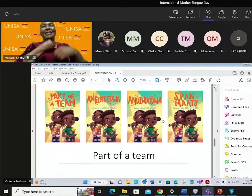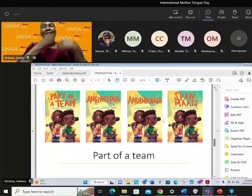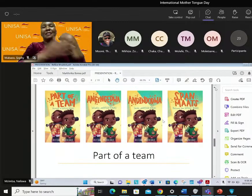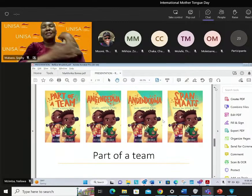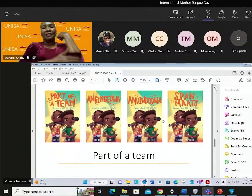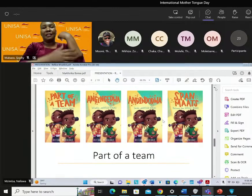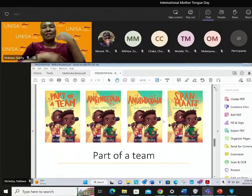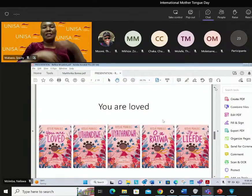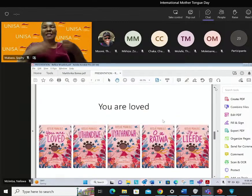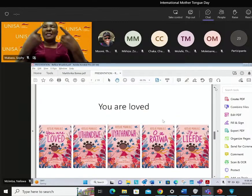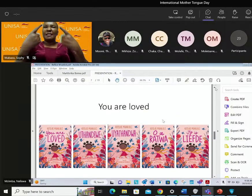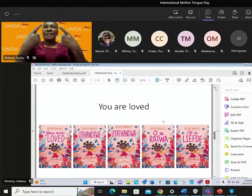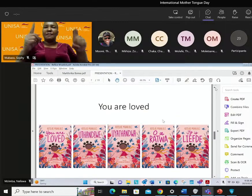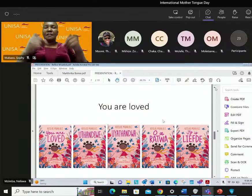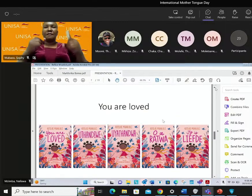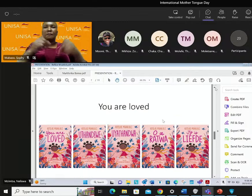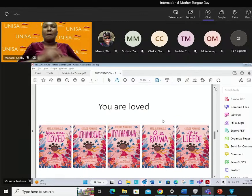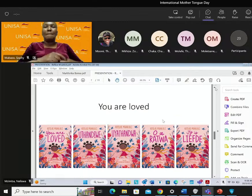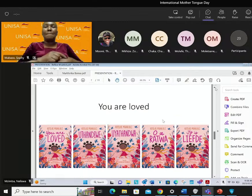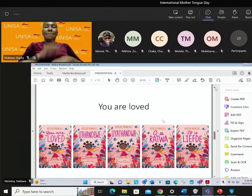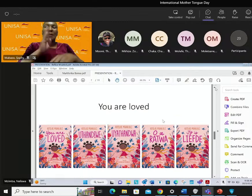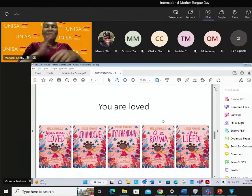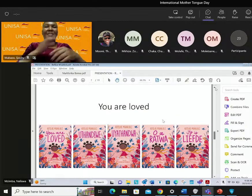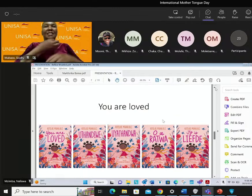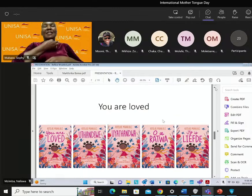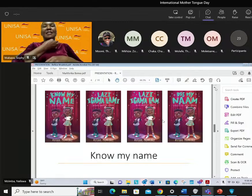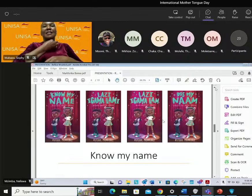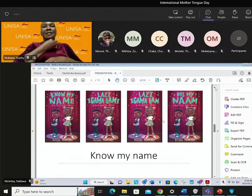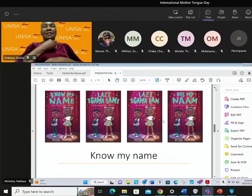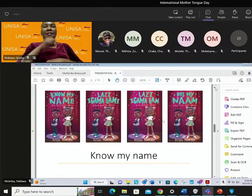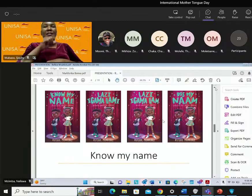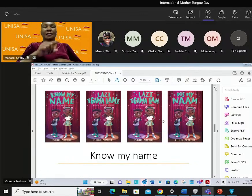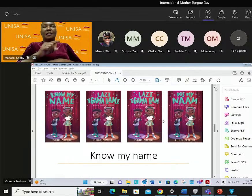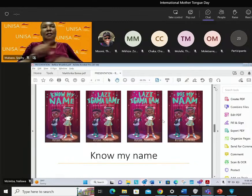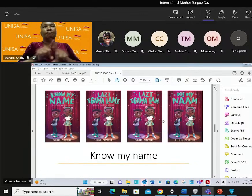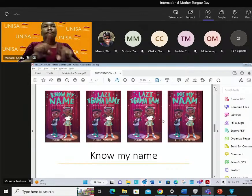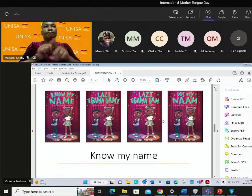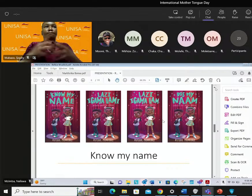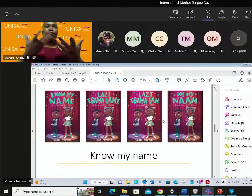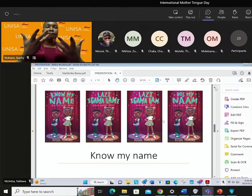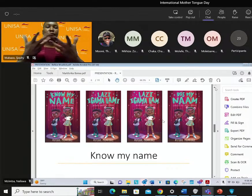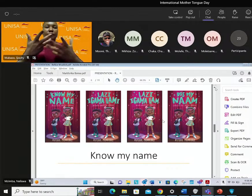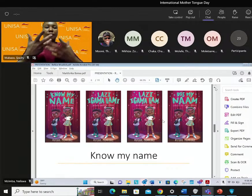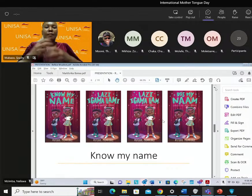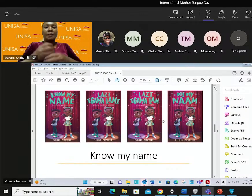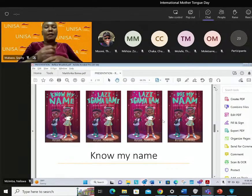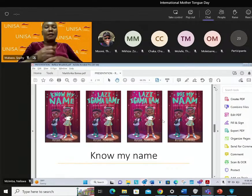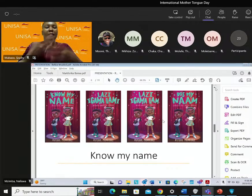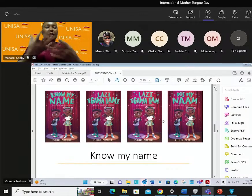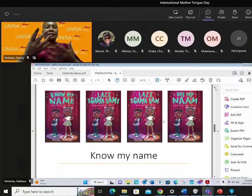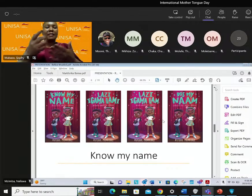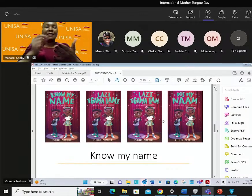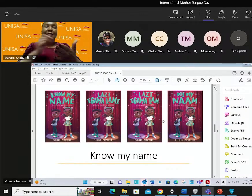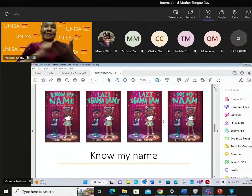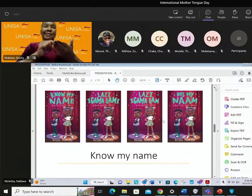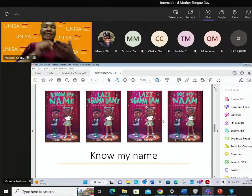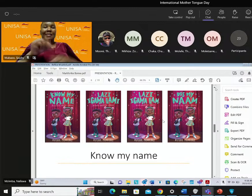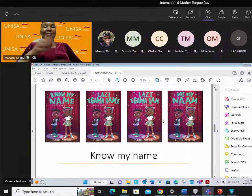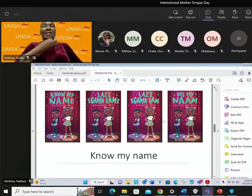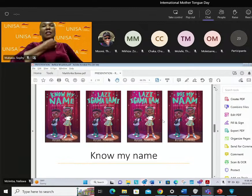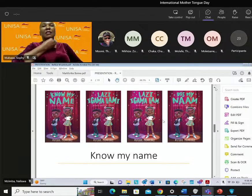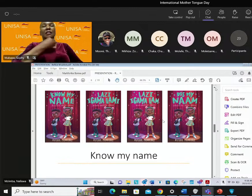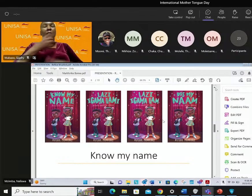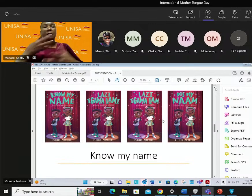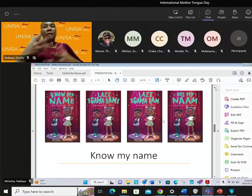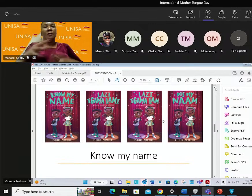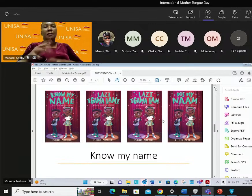know? There's a lot of mixing that we do. So as much as, you know, the main text in these ones is in English, a